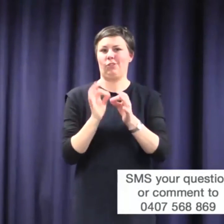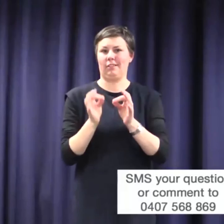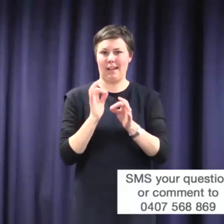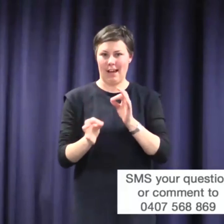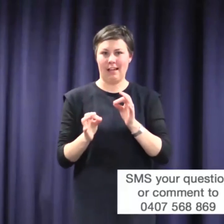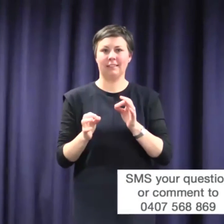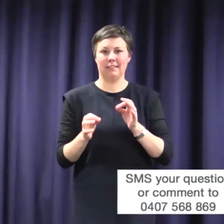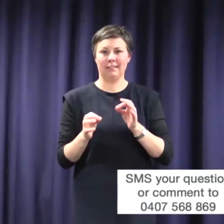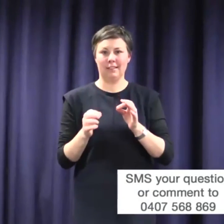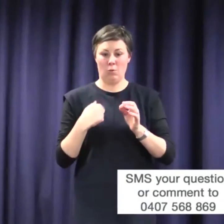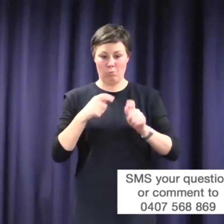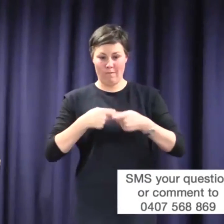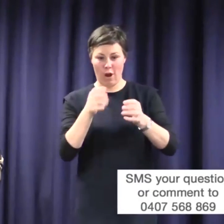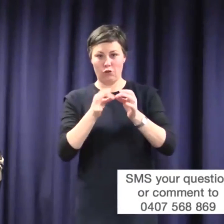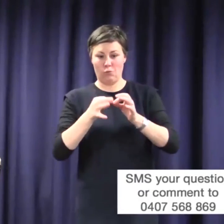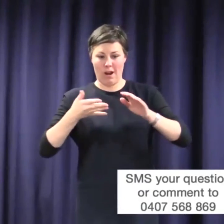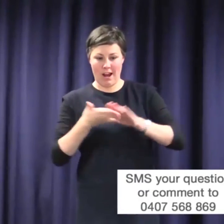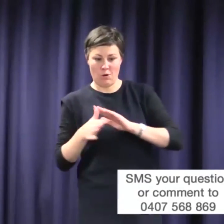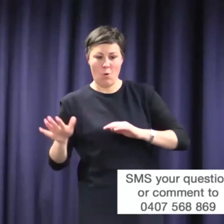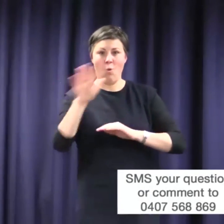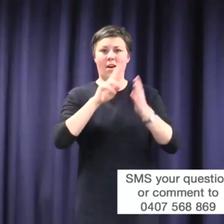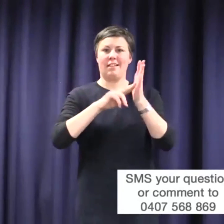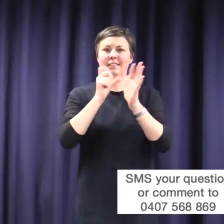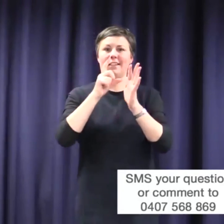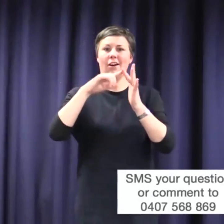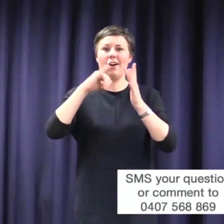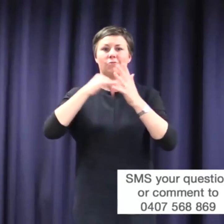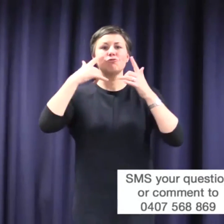sites. I don't know whether